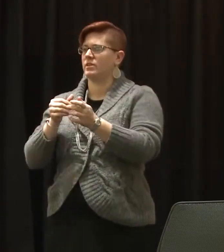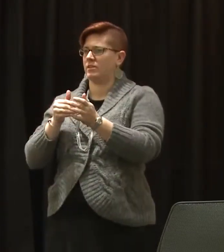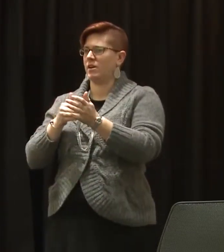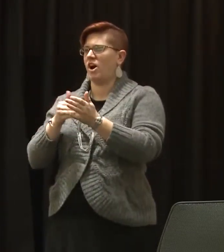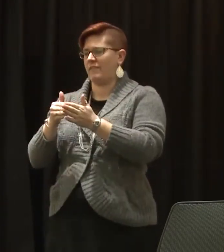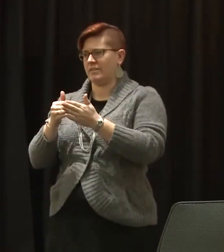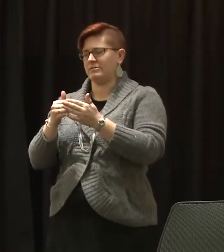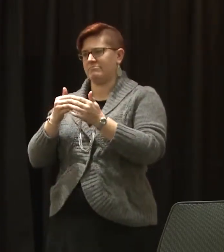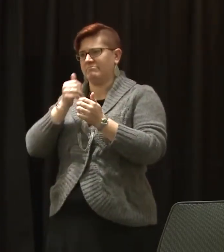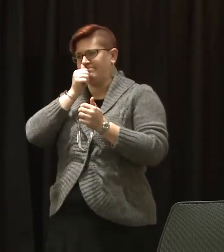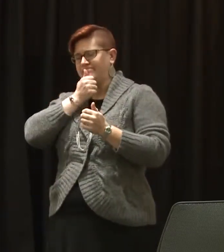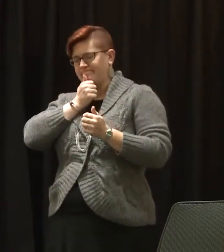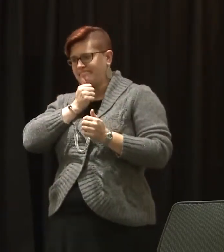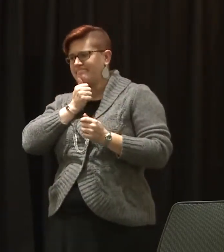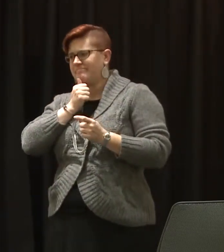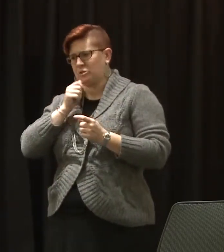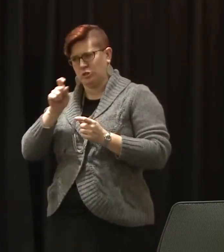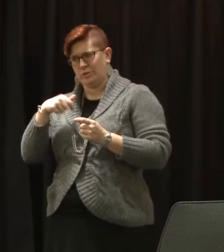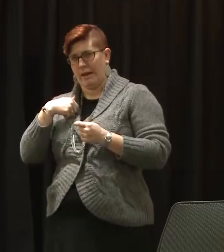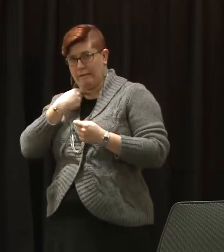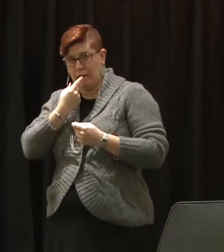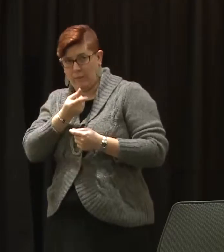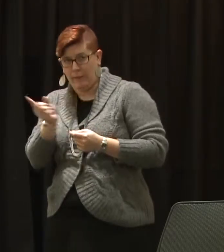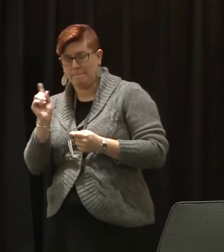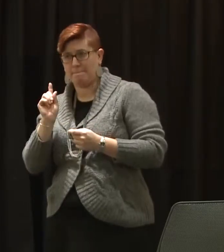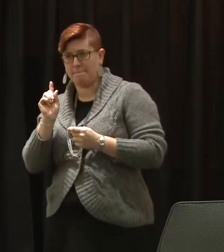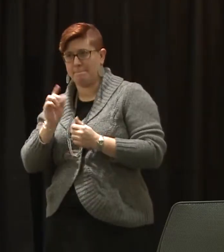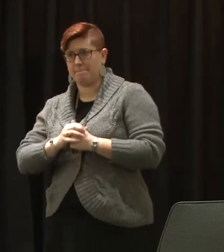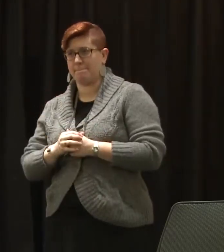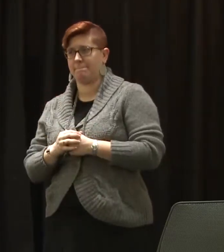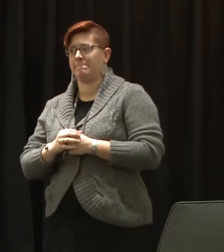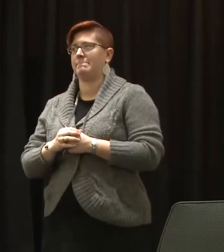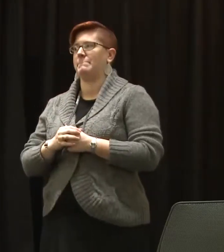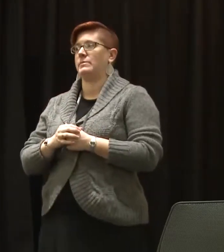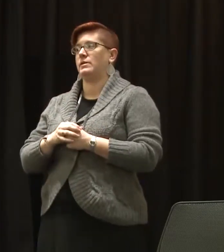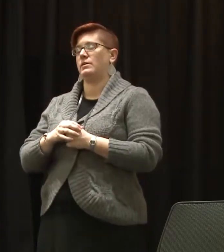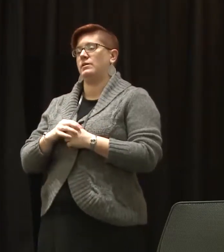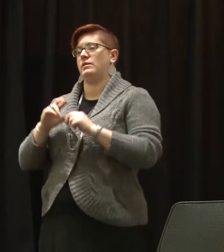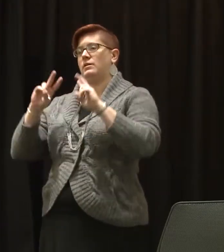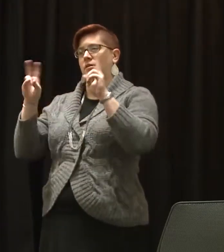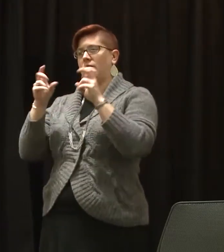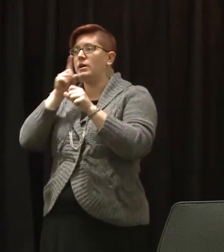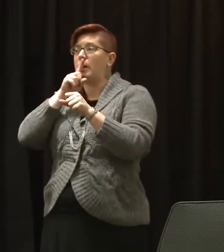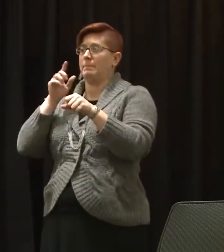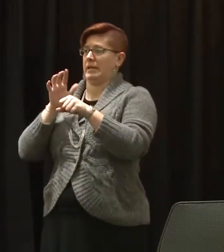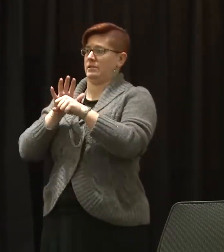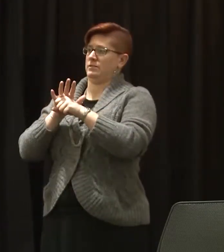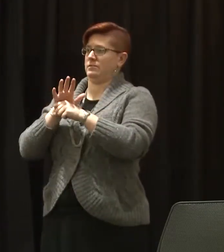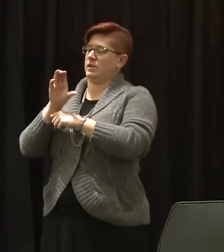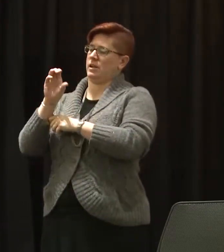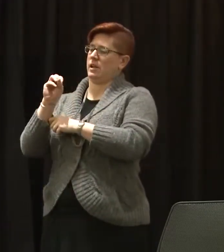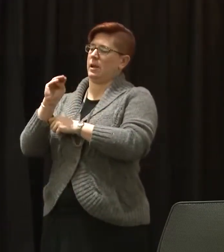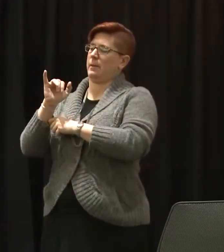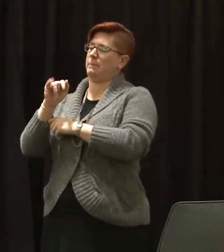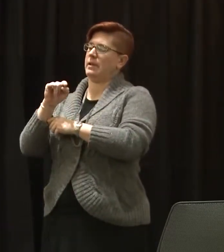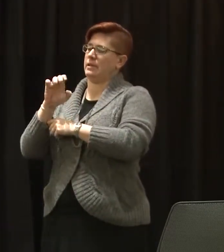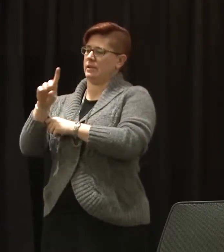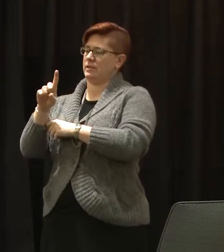agony. Should I tell them? Committed, a memoir of the artist